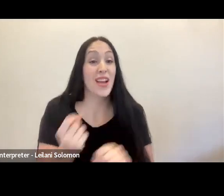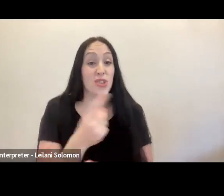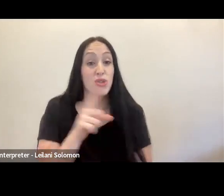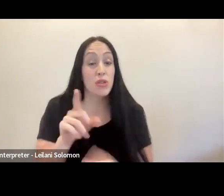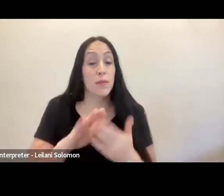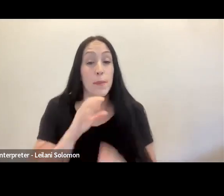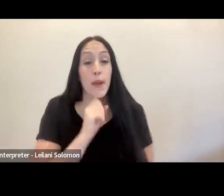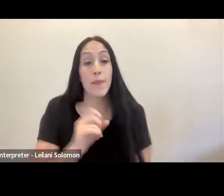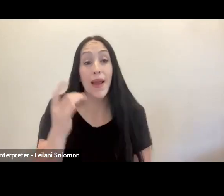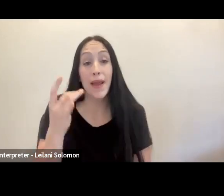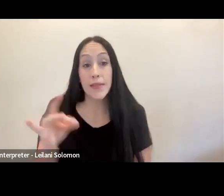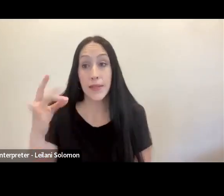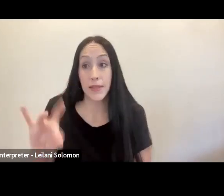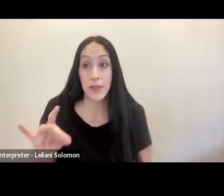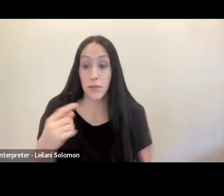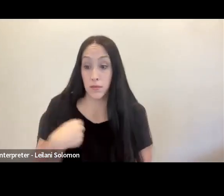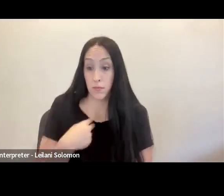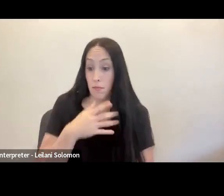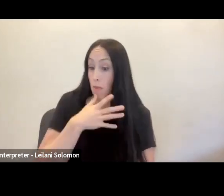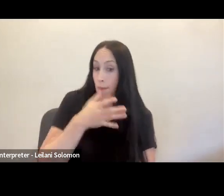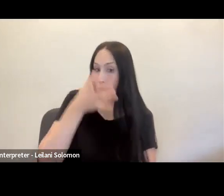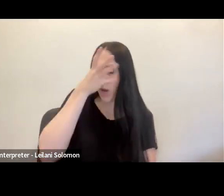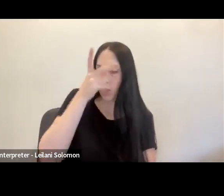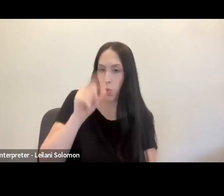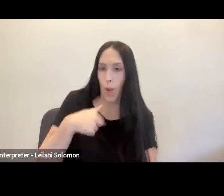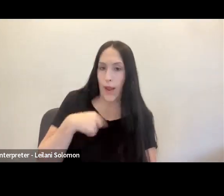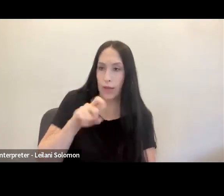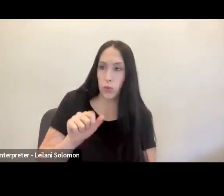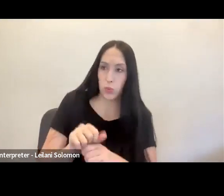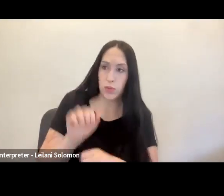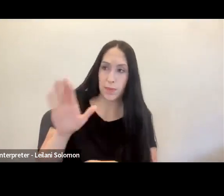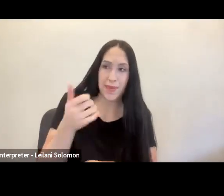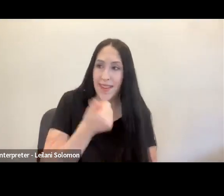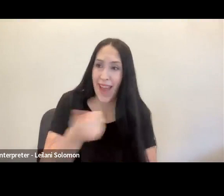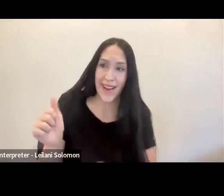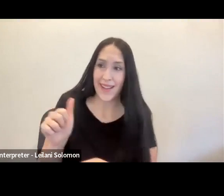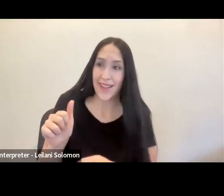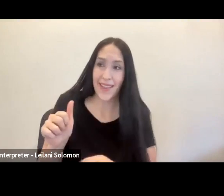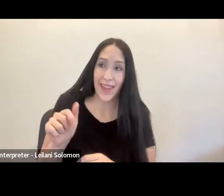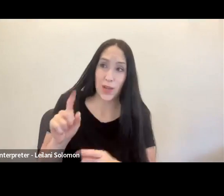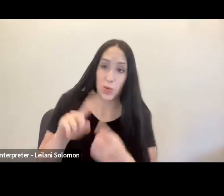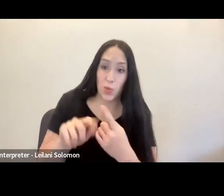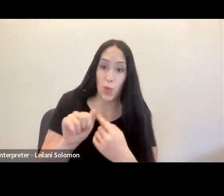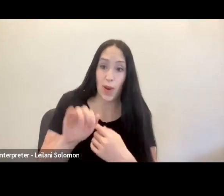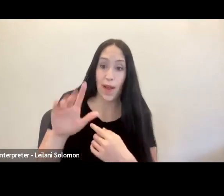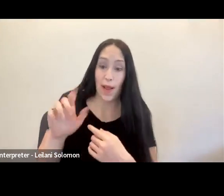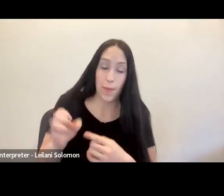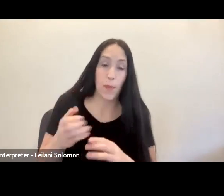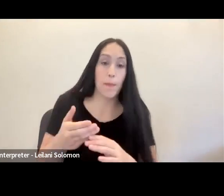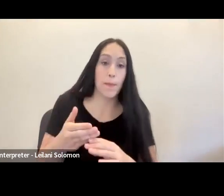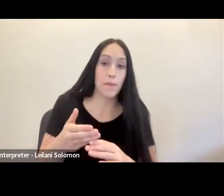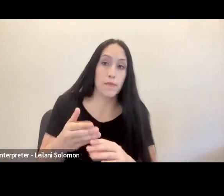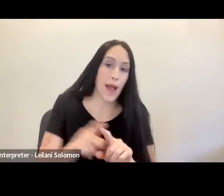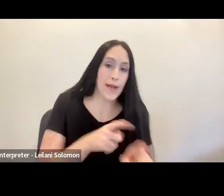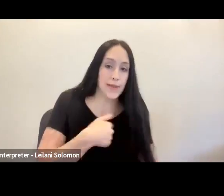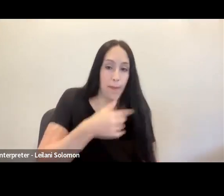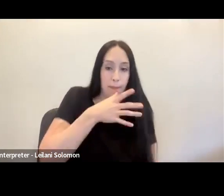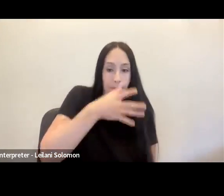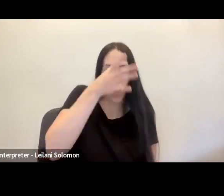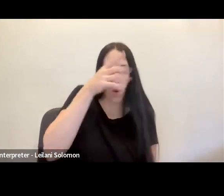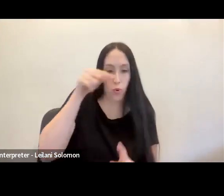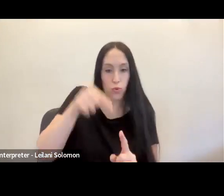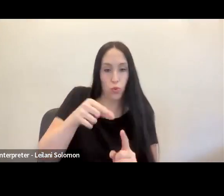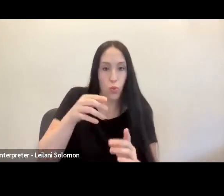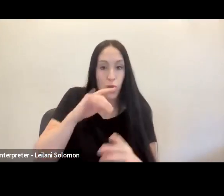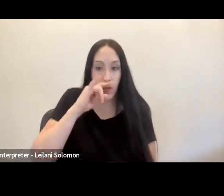becoming his guardians. Do we need to submit anything to able during that transition from parent of a minor to a guardian? This is a very good